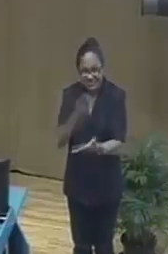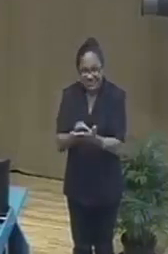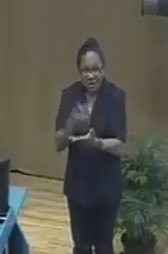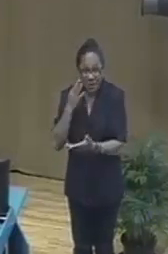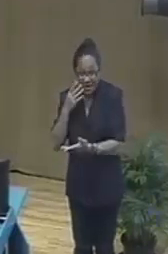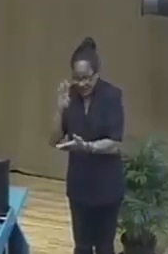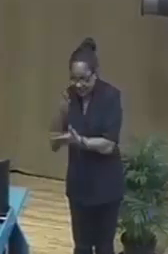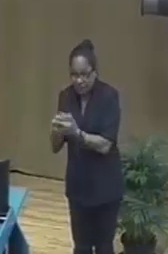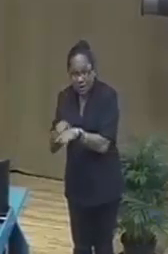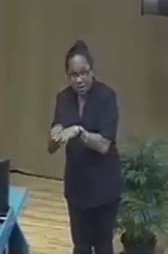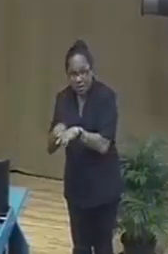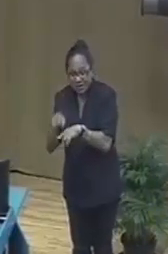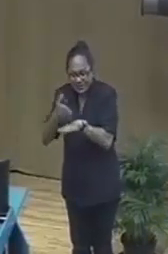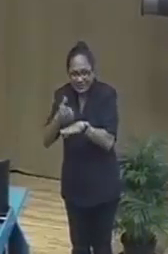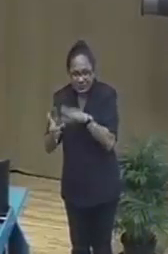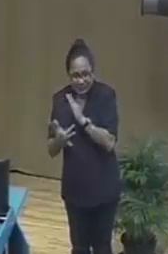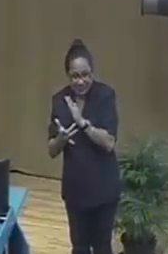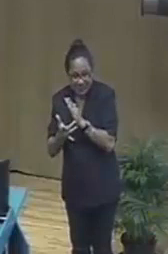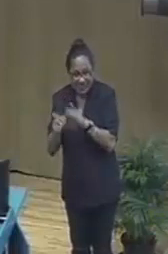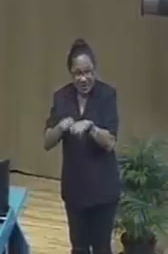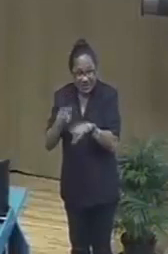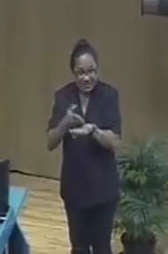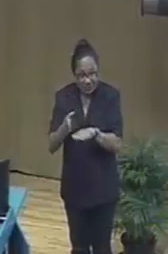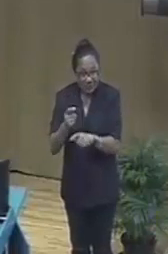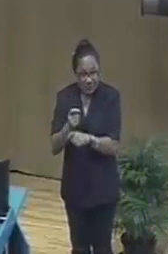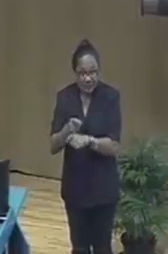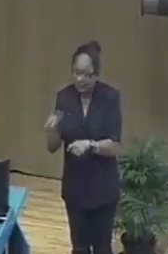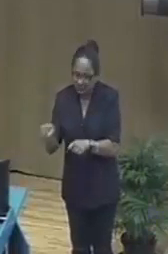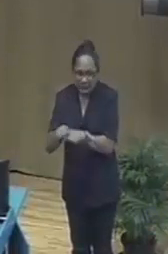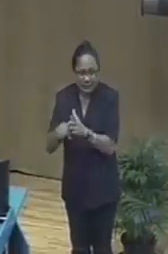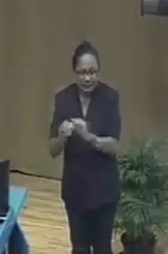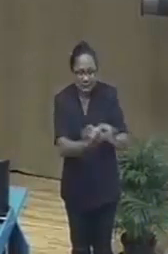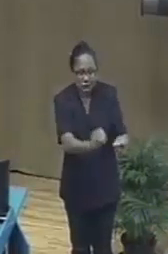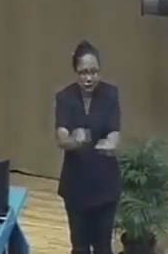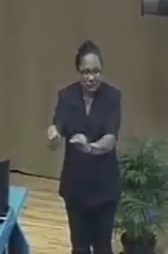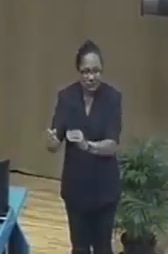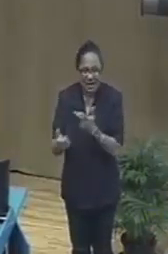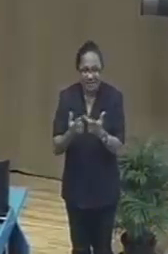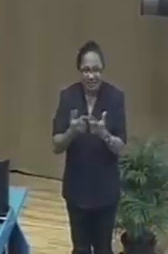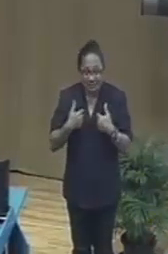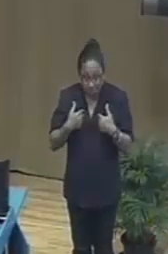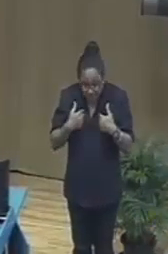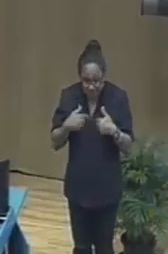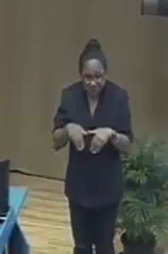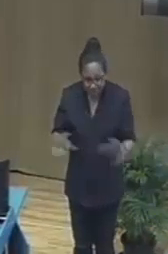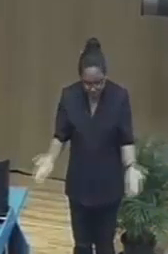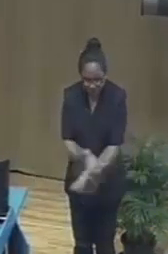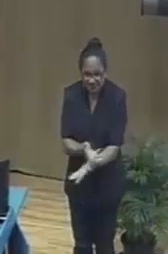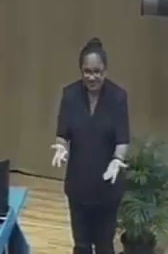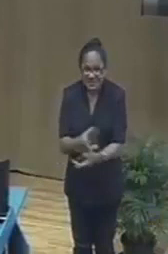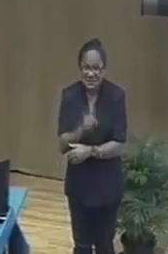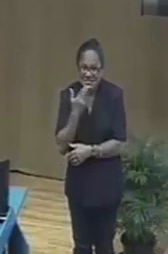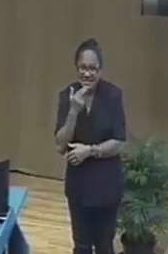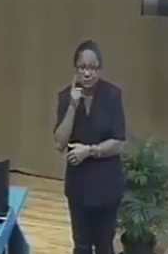go about particular technology or tasks, they were already helping each other, and they were already encouraging each other. And it was particularly nice to